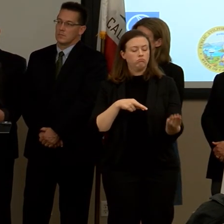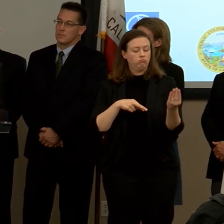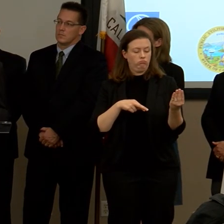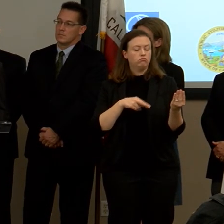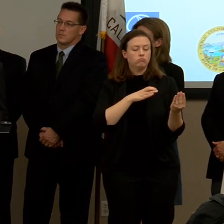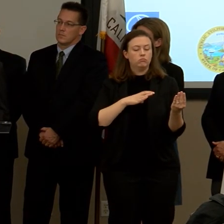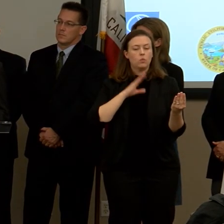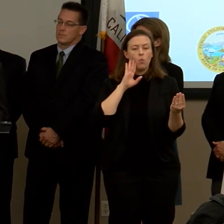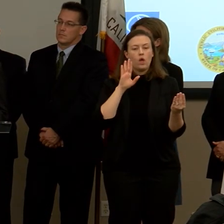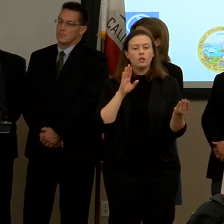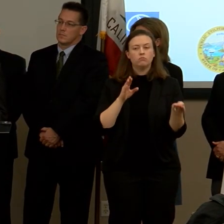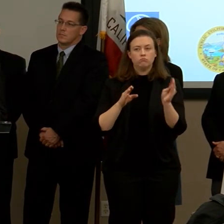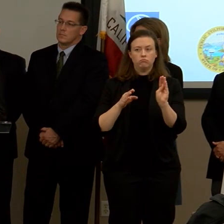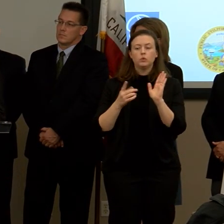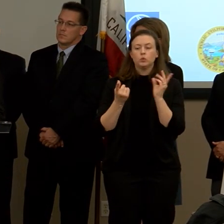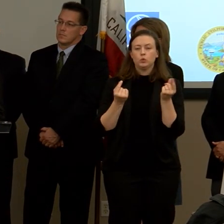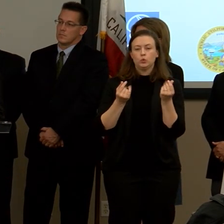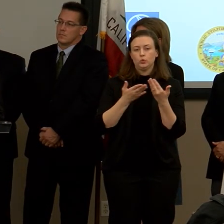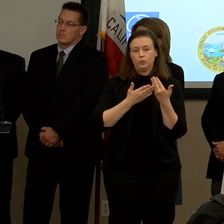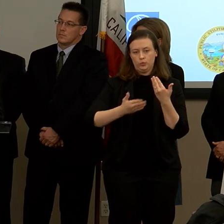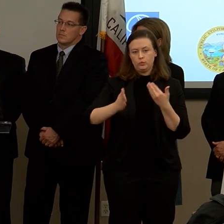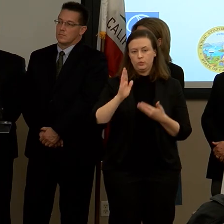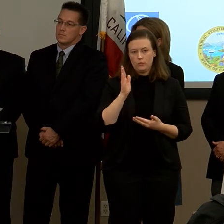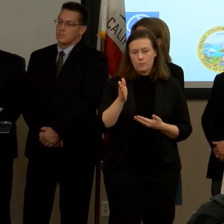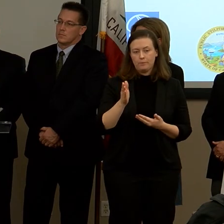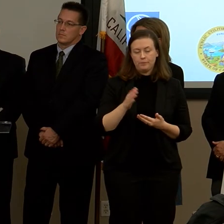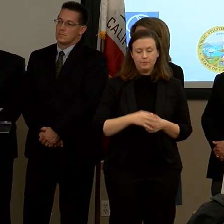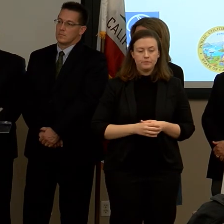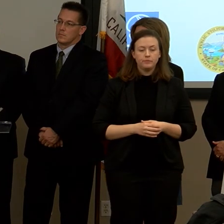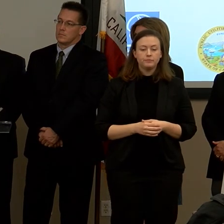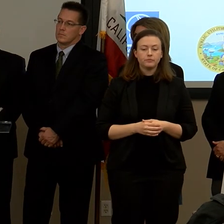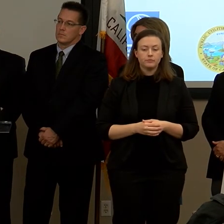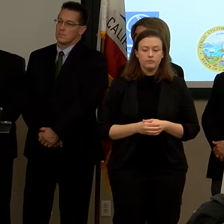frame our further steps on the investigation.